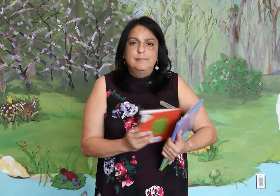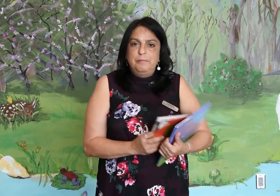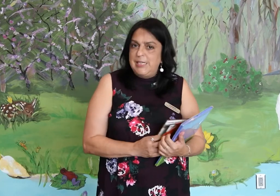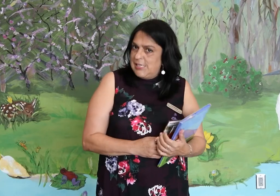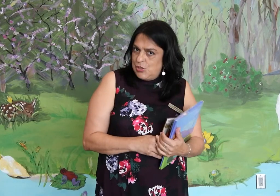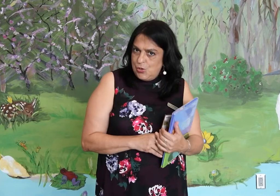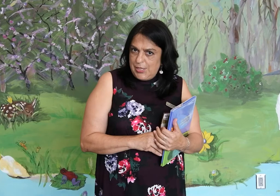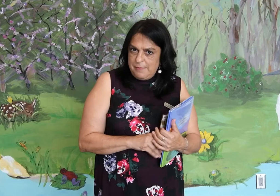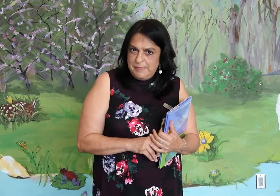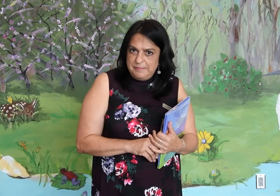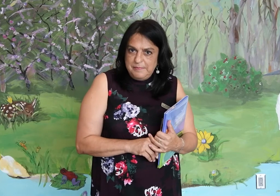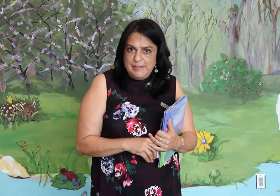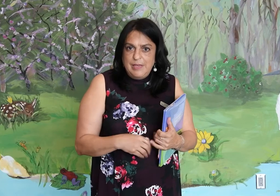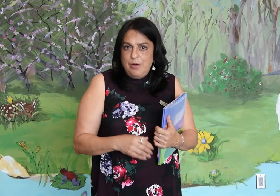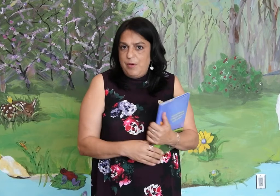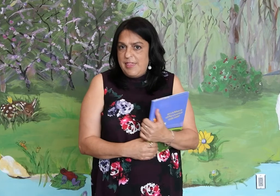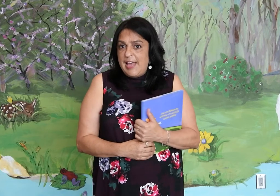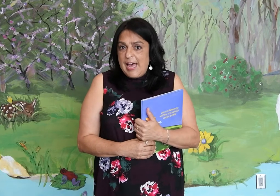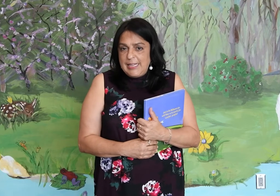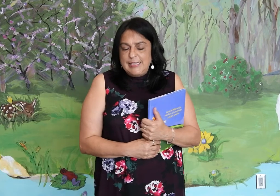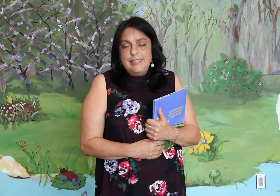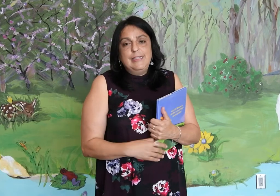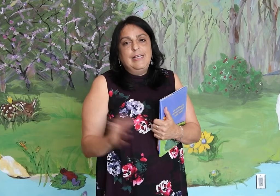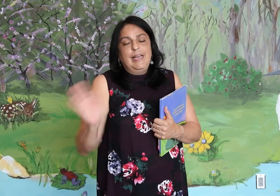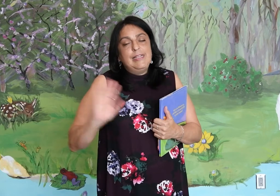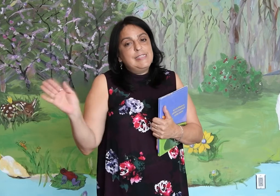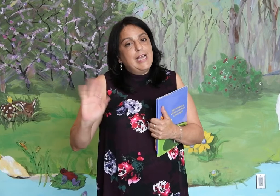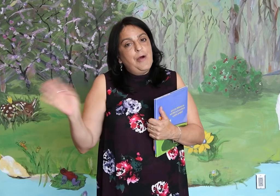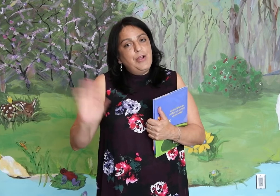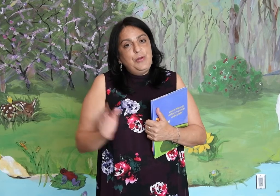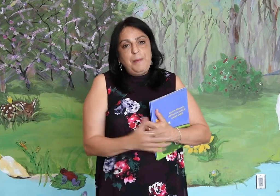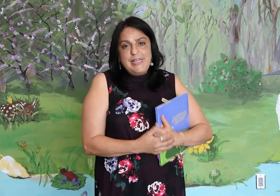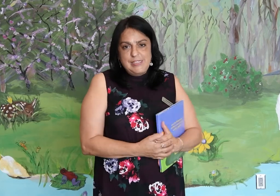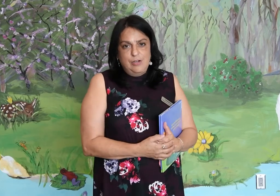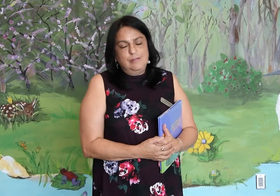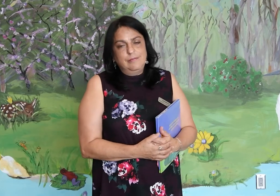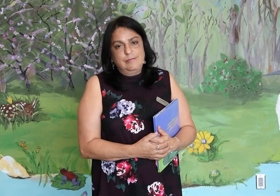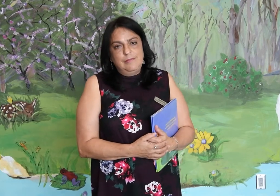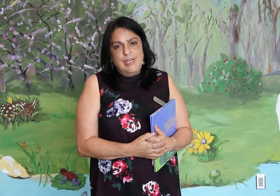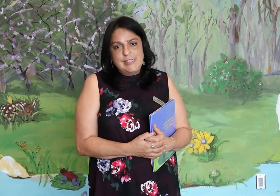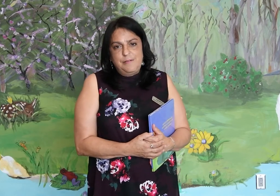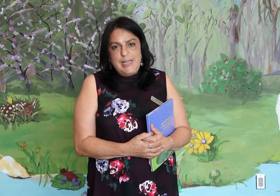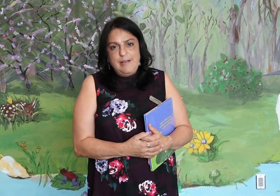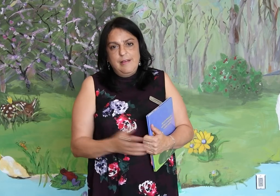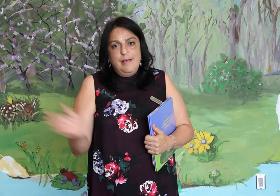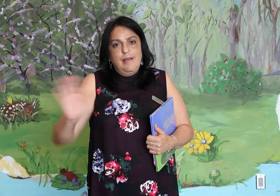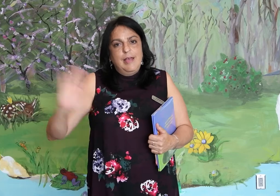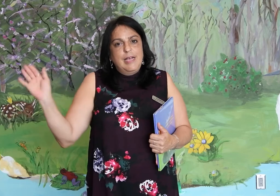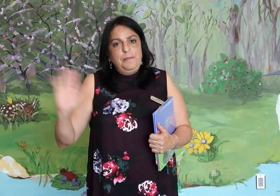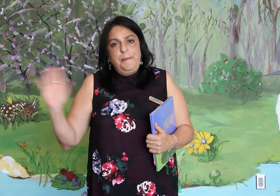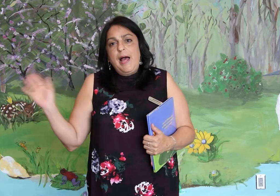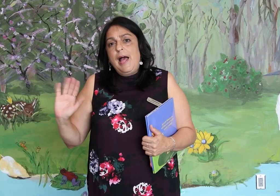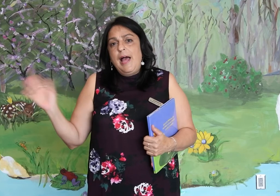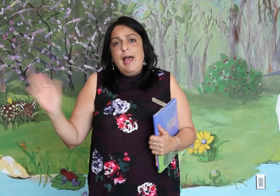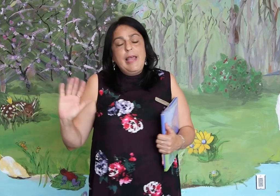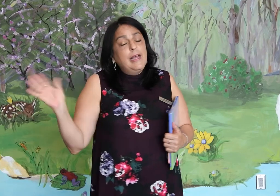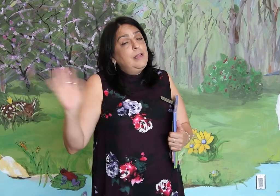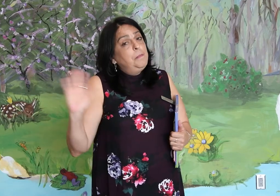Please enjoy them. With that, let's sing our goodbye song. You guys are ready? Goodbye,